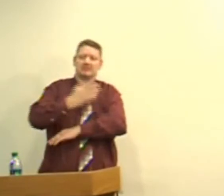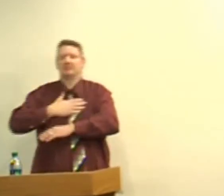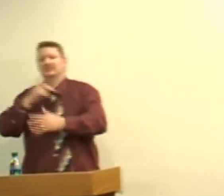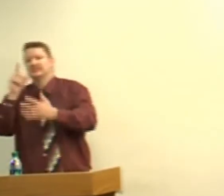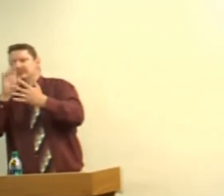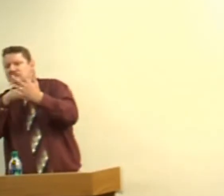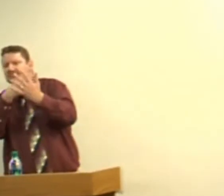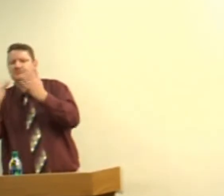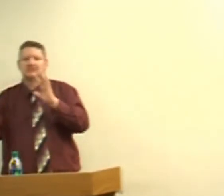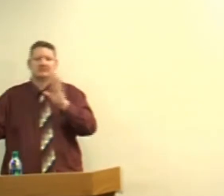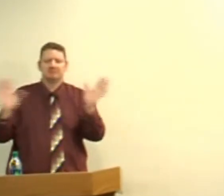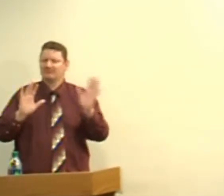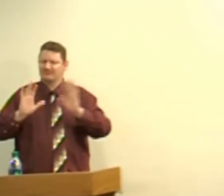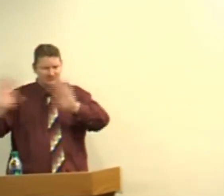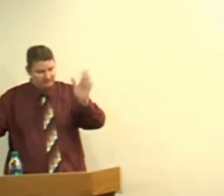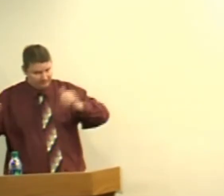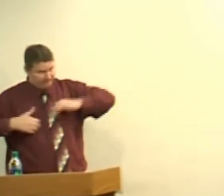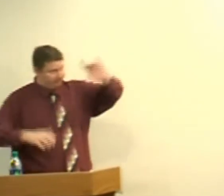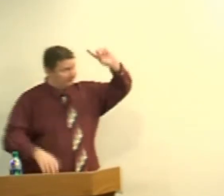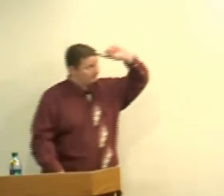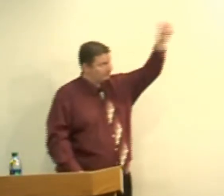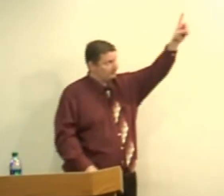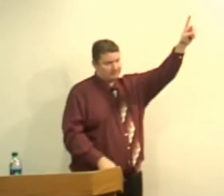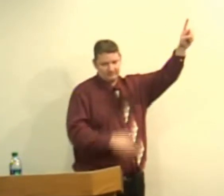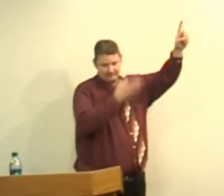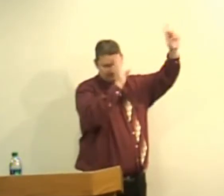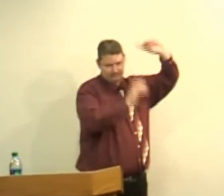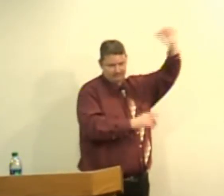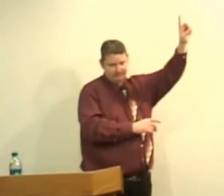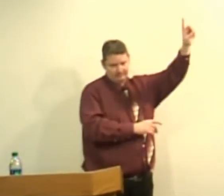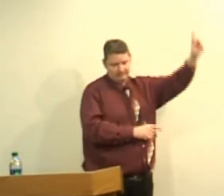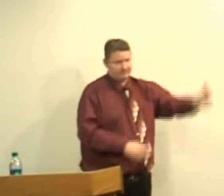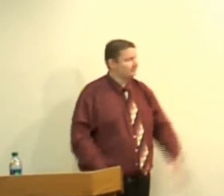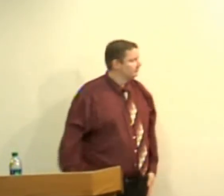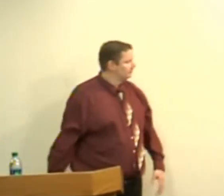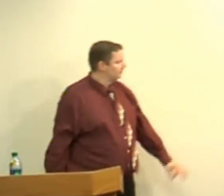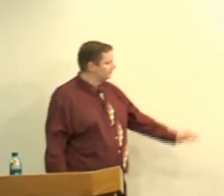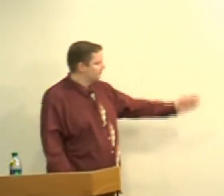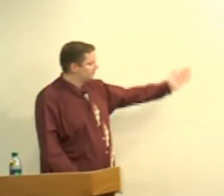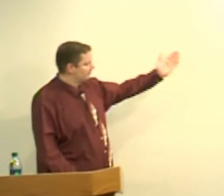Not our own. Not our own time. Not our own preferences. Not our schedule. His schedule.